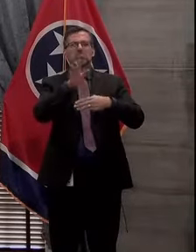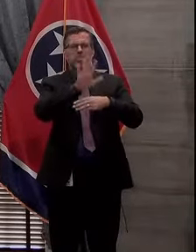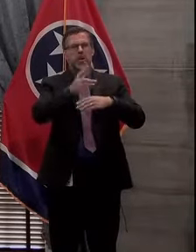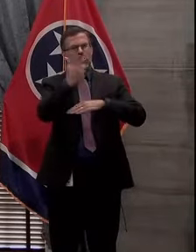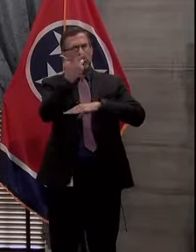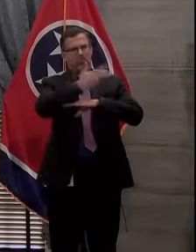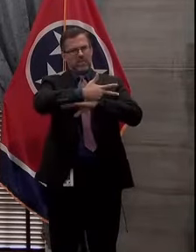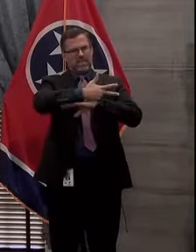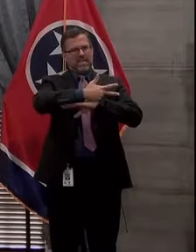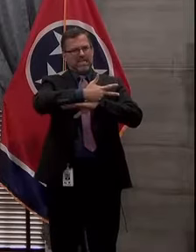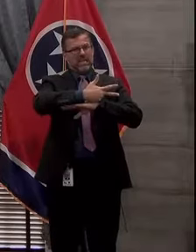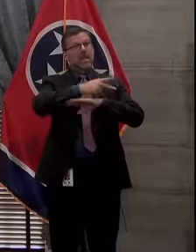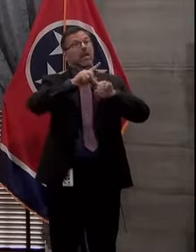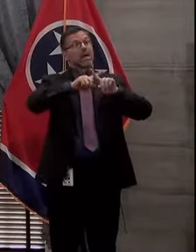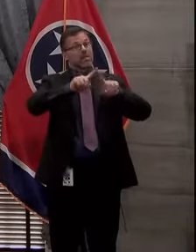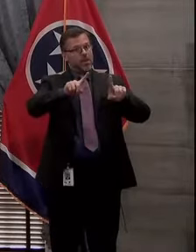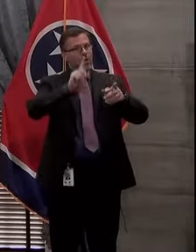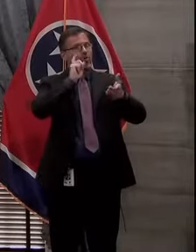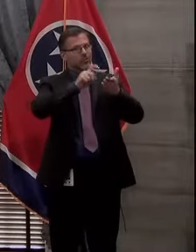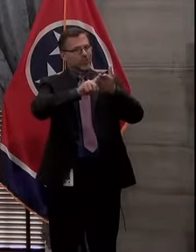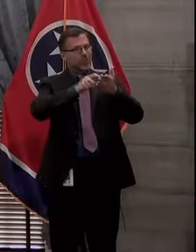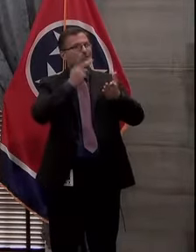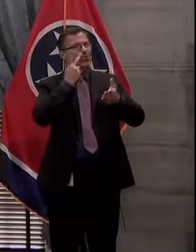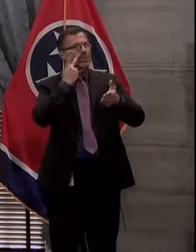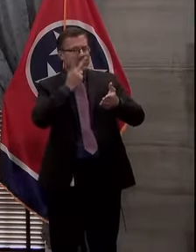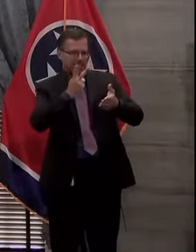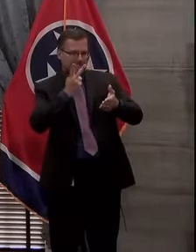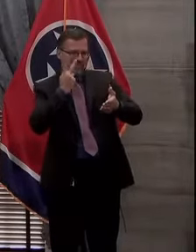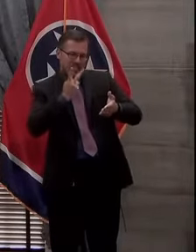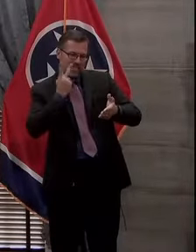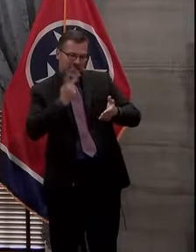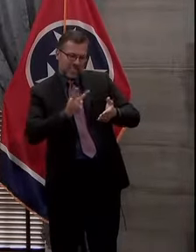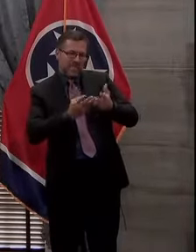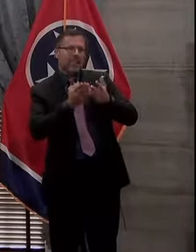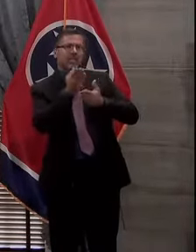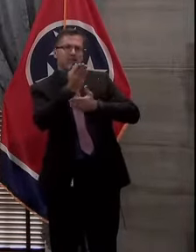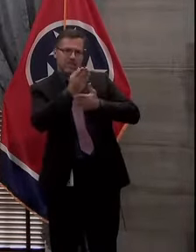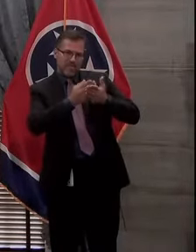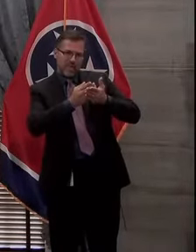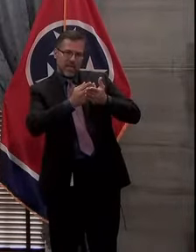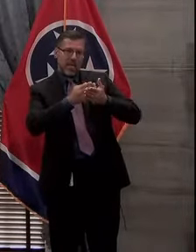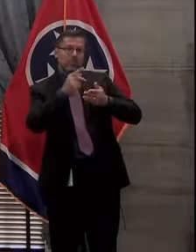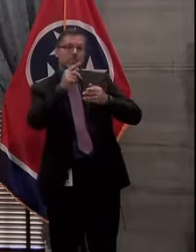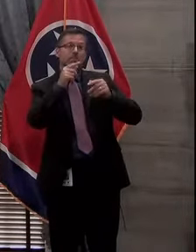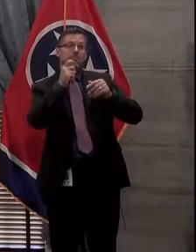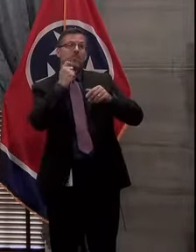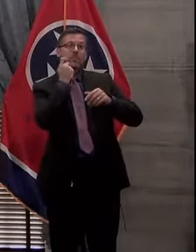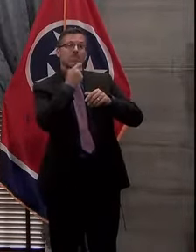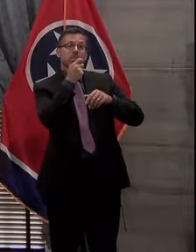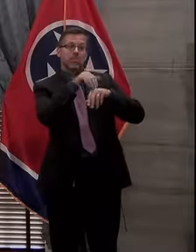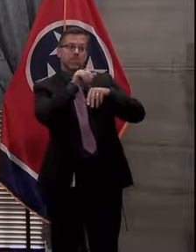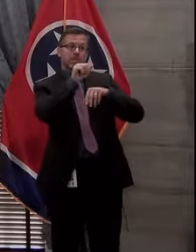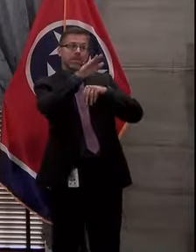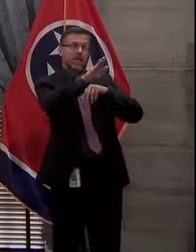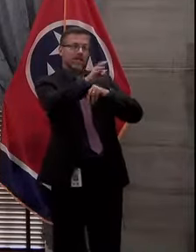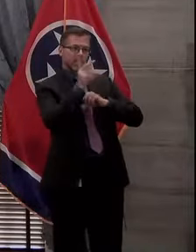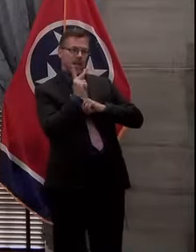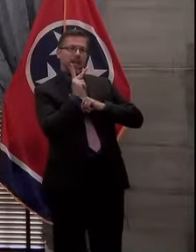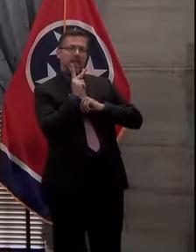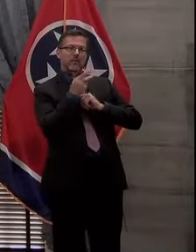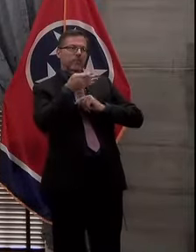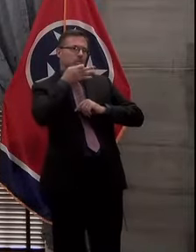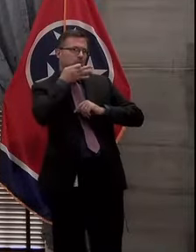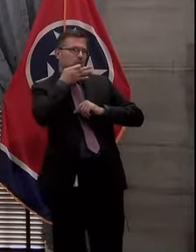but we are starting to see some glimmers of hope in throughput. We're starting to hear reports from specific labs as